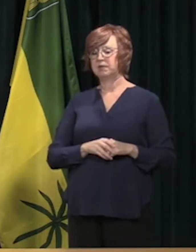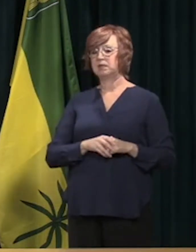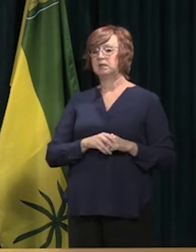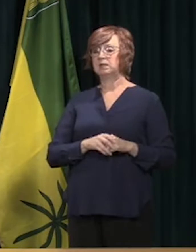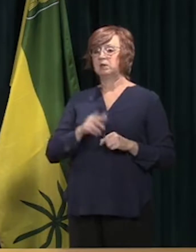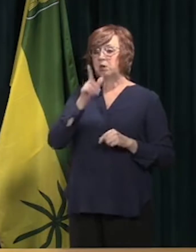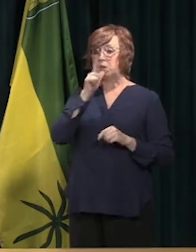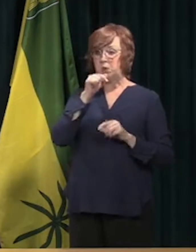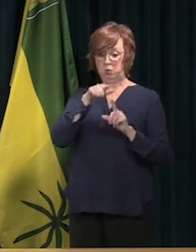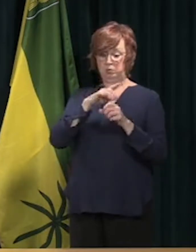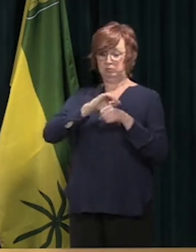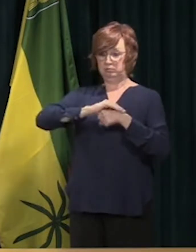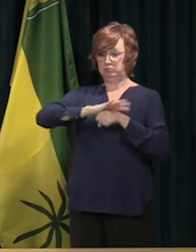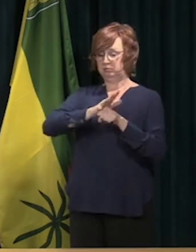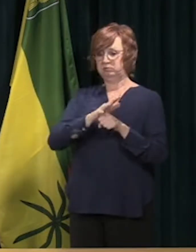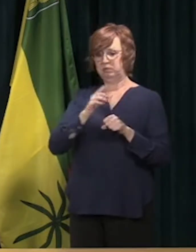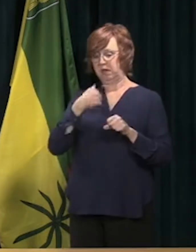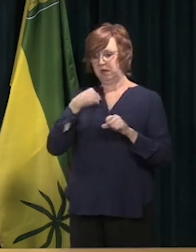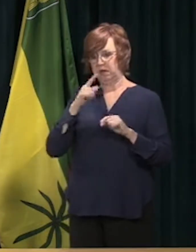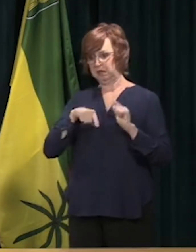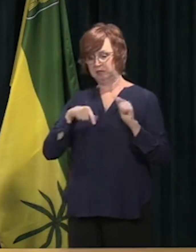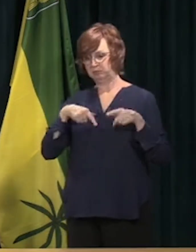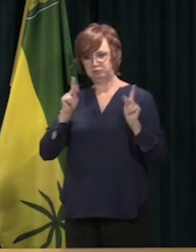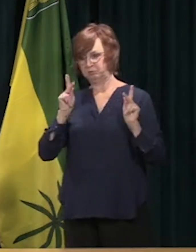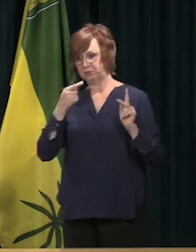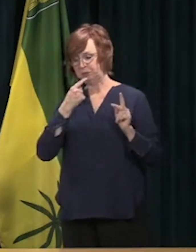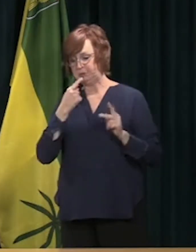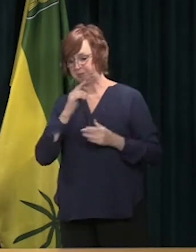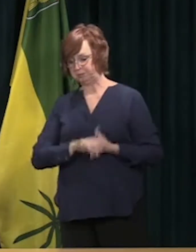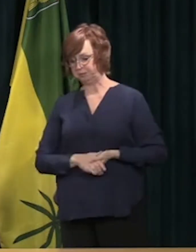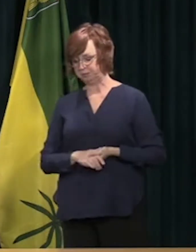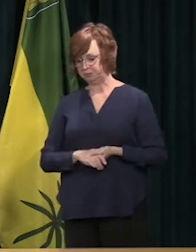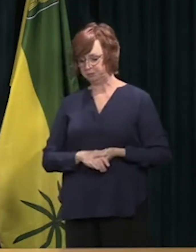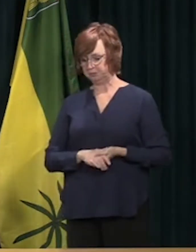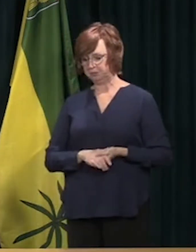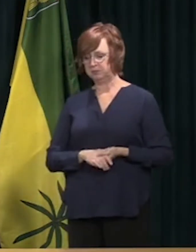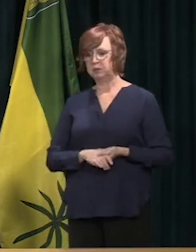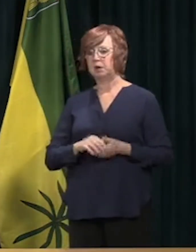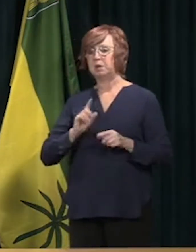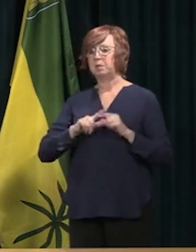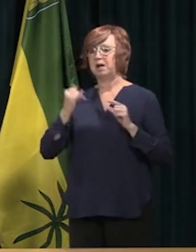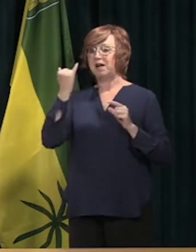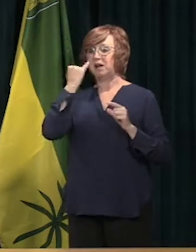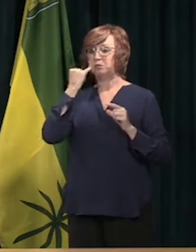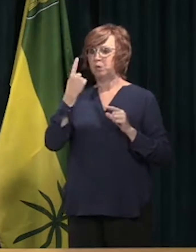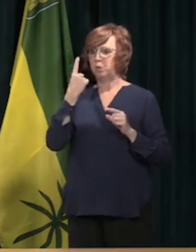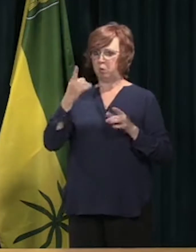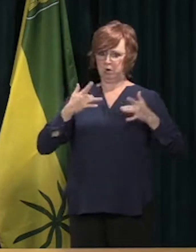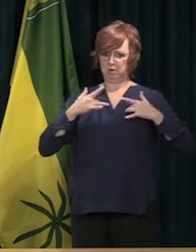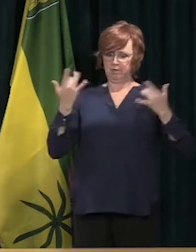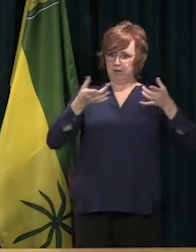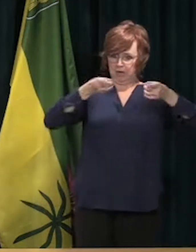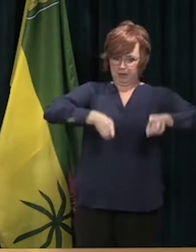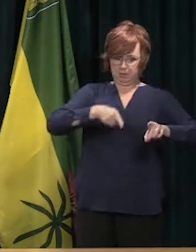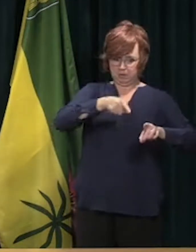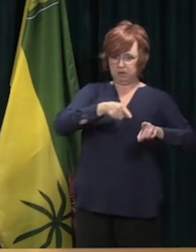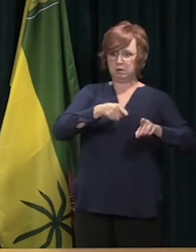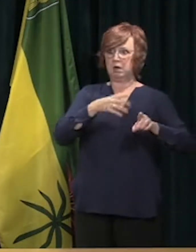exposures. But having said that, if we realize that there is more than one case related to an event, we will be disclosing